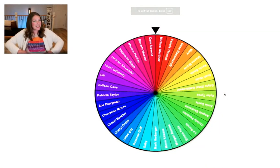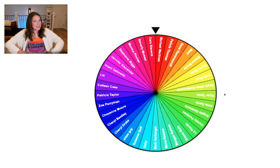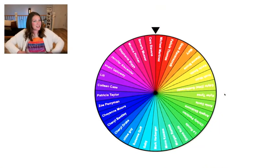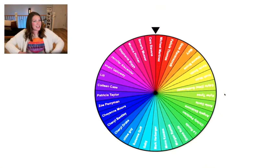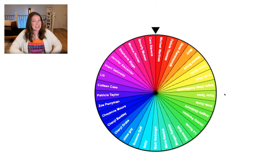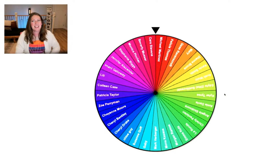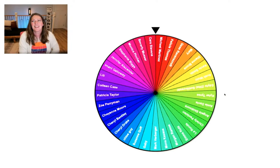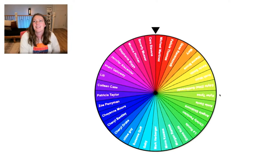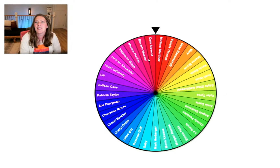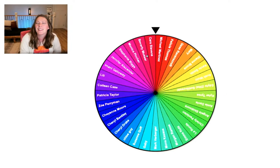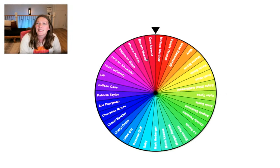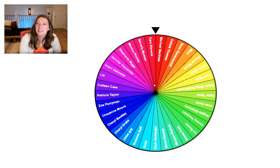shirt is.